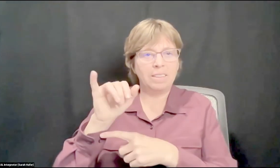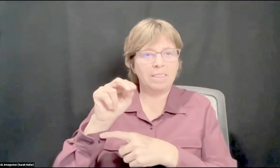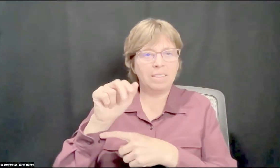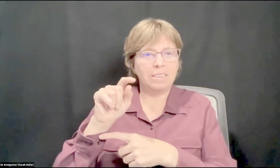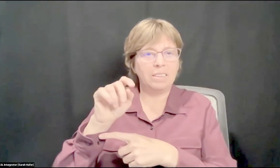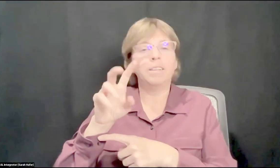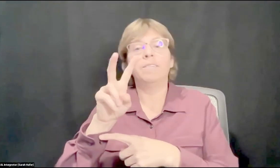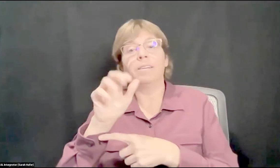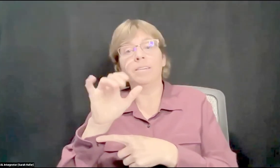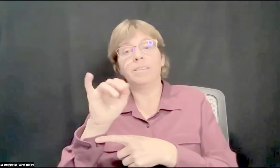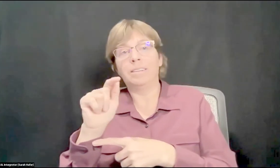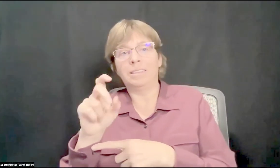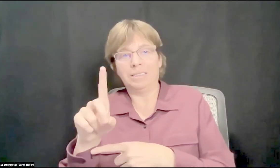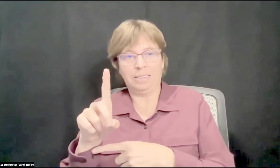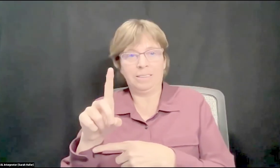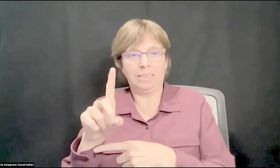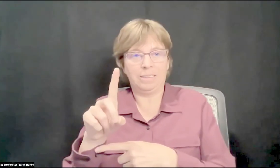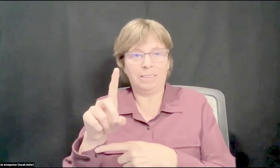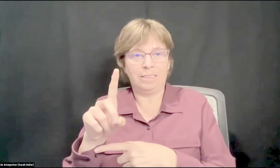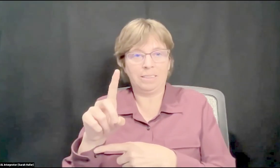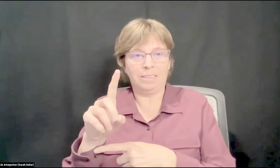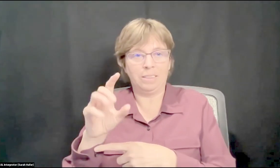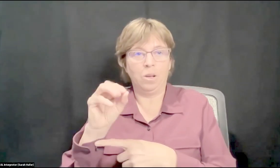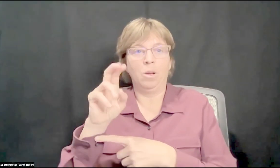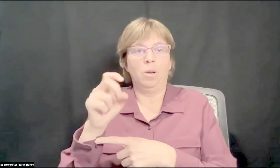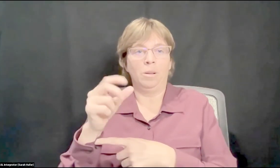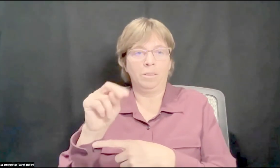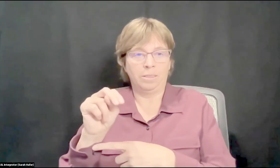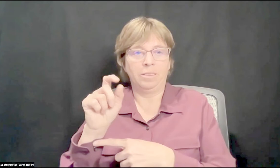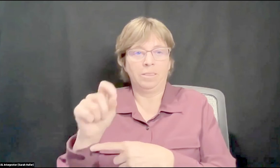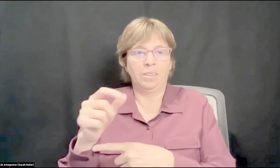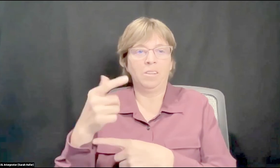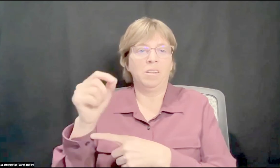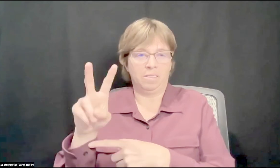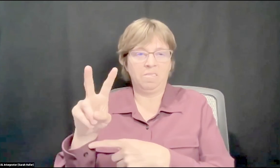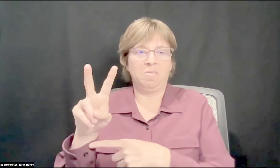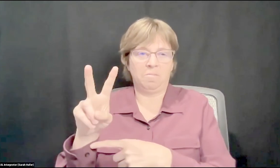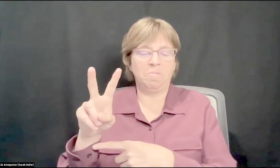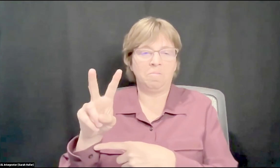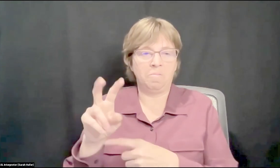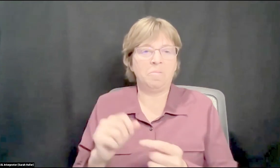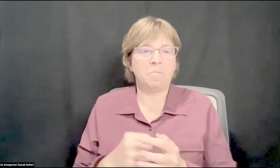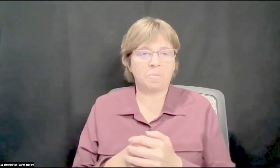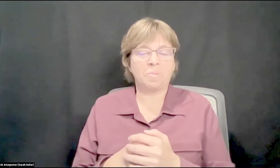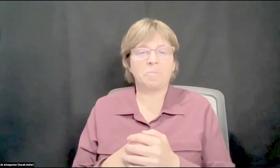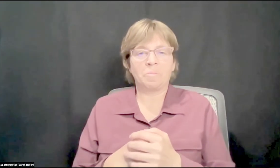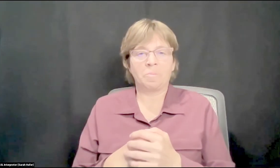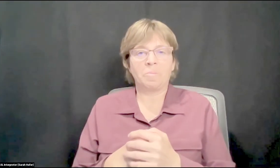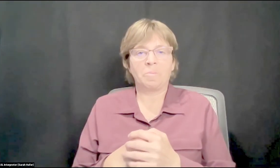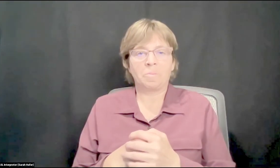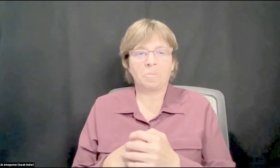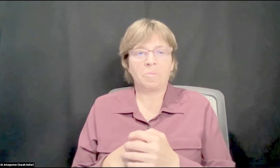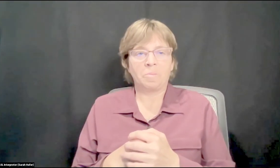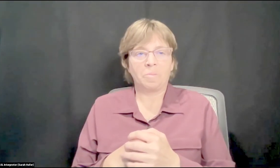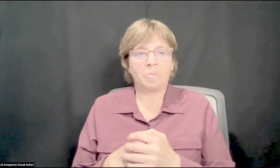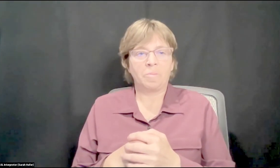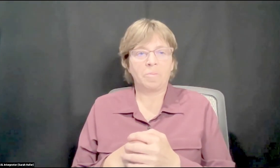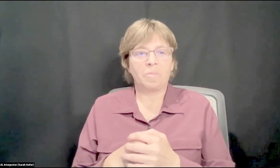Thanks so much. We've got a couple good ones coming in here. I've got another on what is long COVID and who's at risk for it?